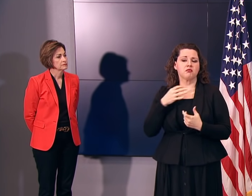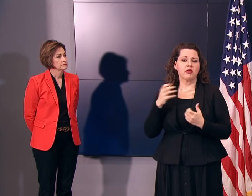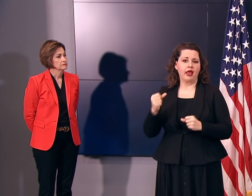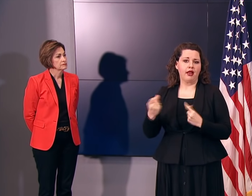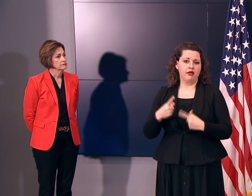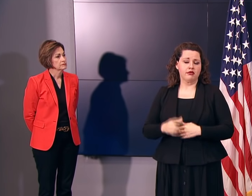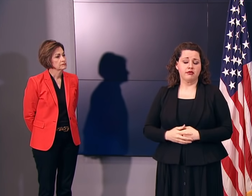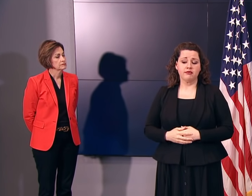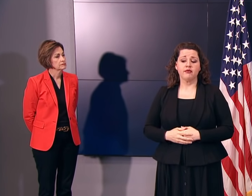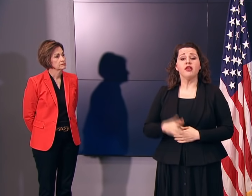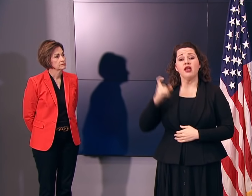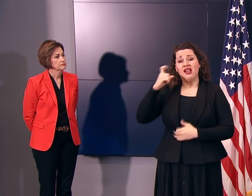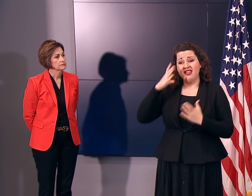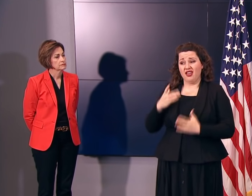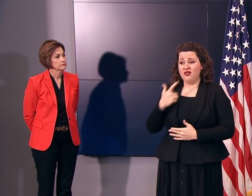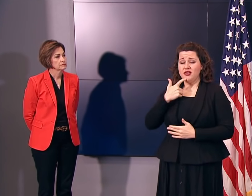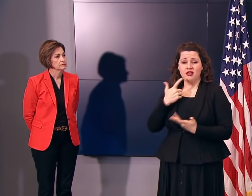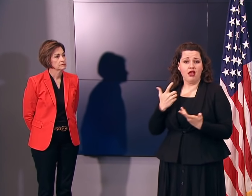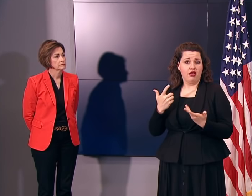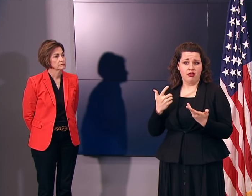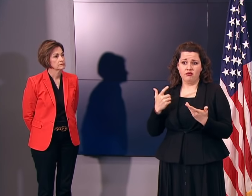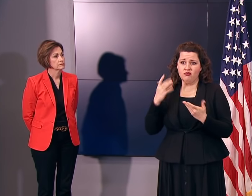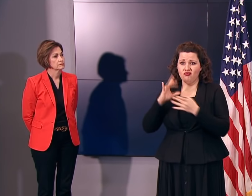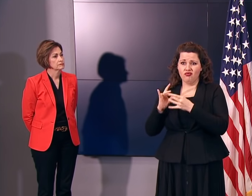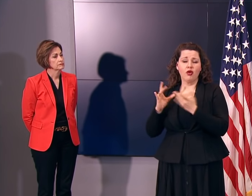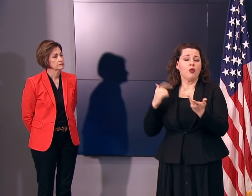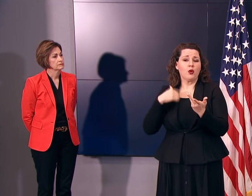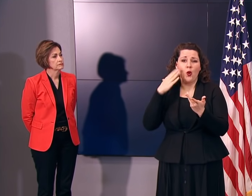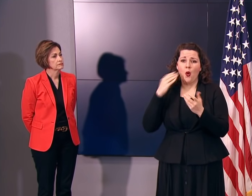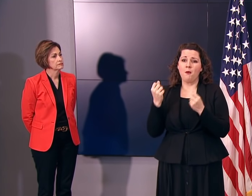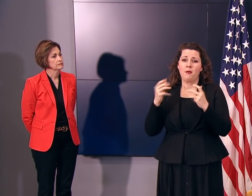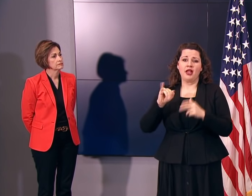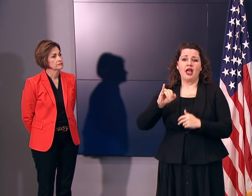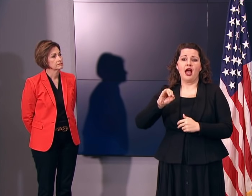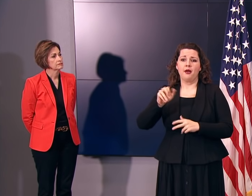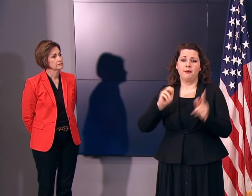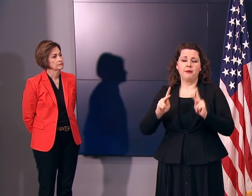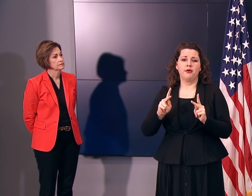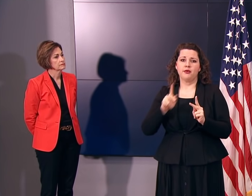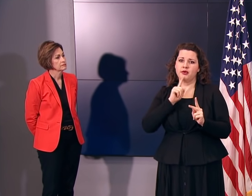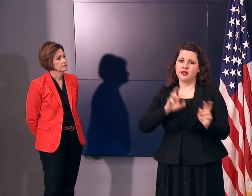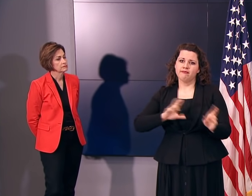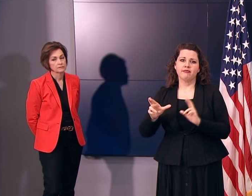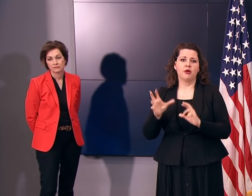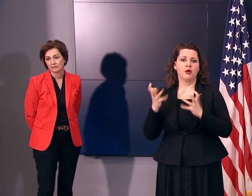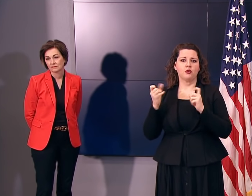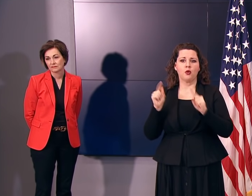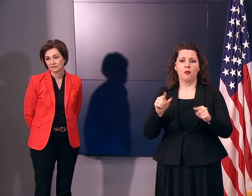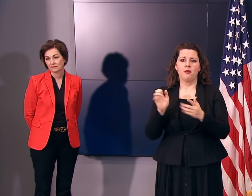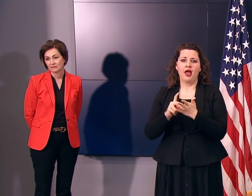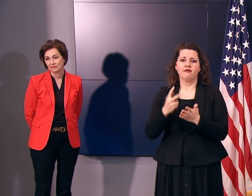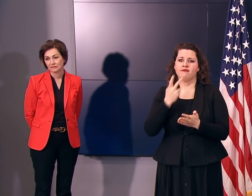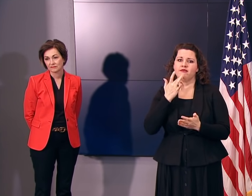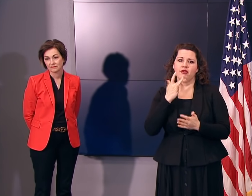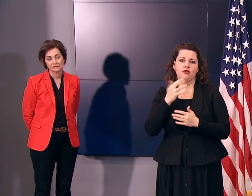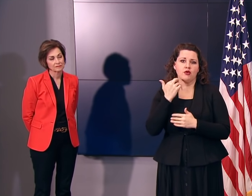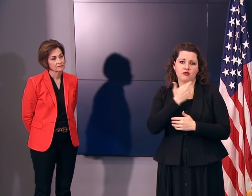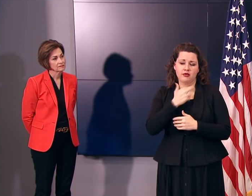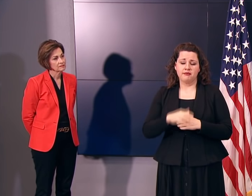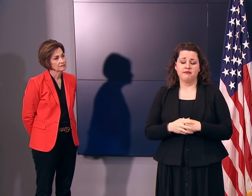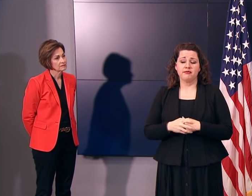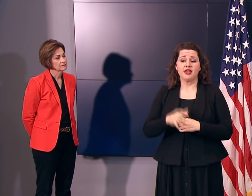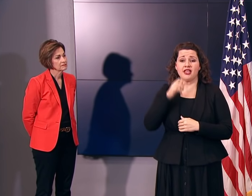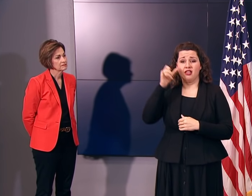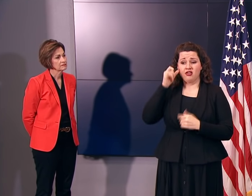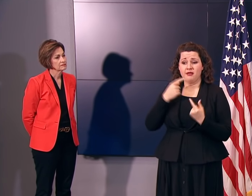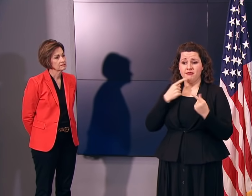Governor Reynolds said, we know many Iowans are looking forward to getting back out to eat at their favorite restaurants. Yesterday's proclamation